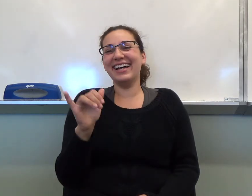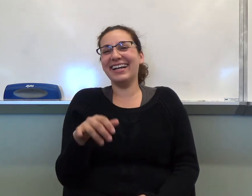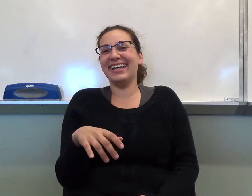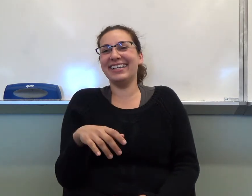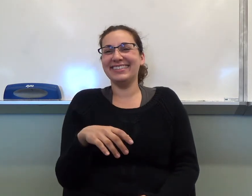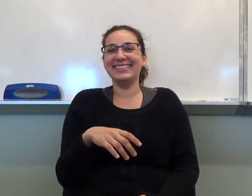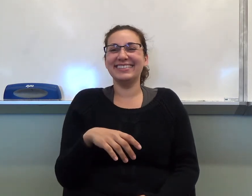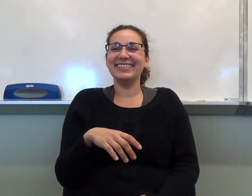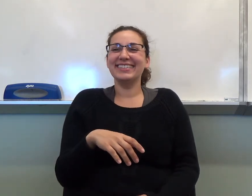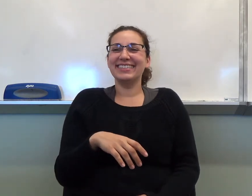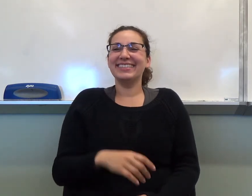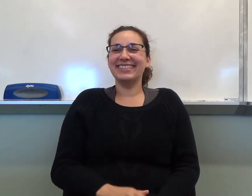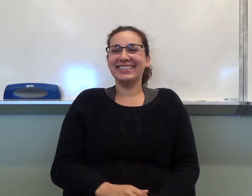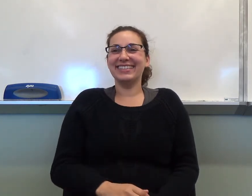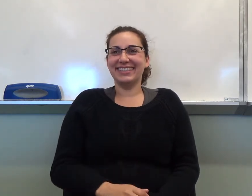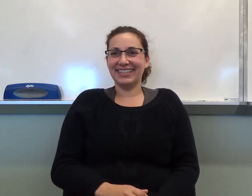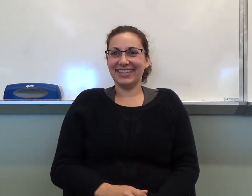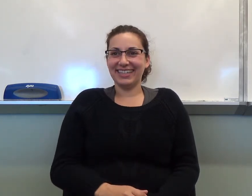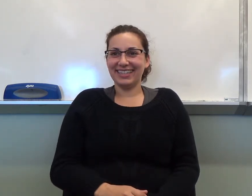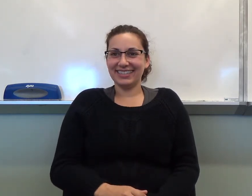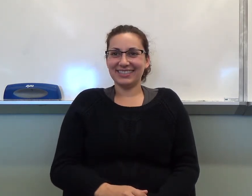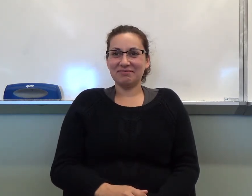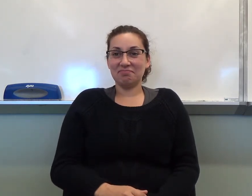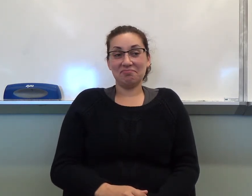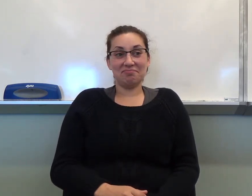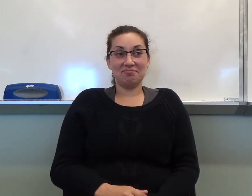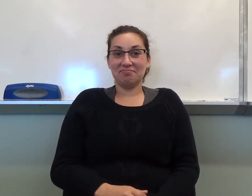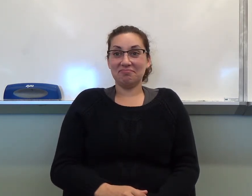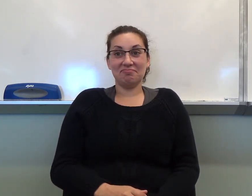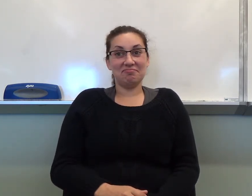cancel. 9 plus 32 is equal to